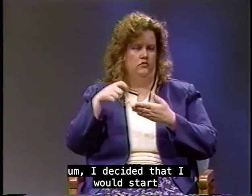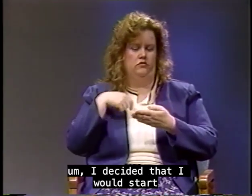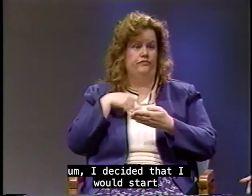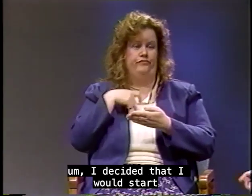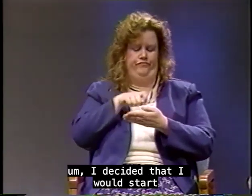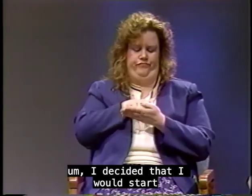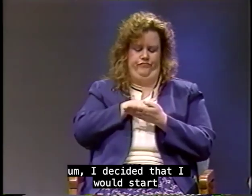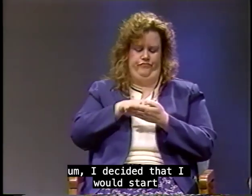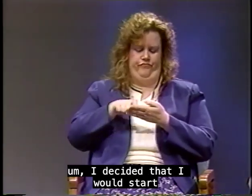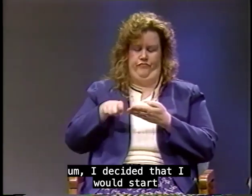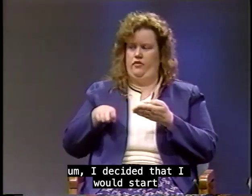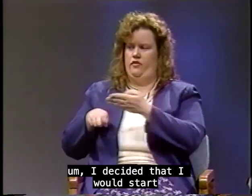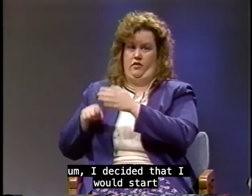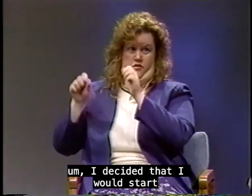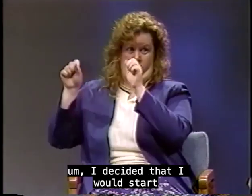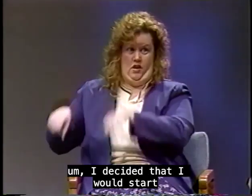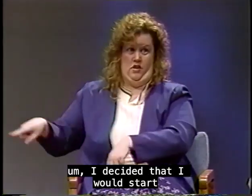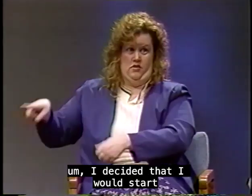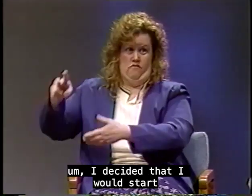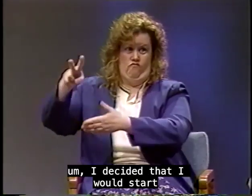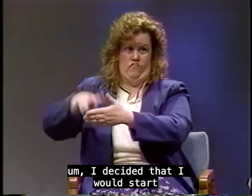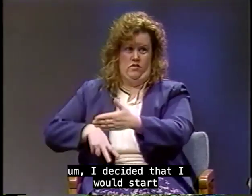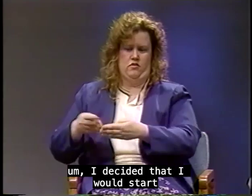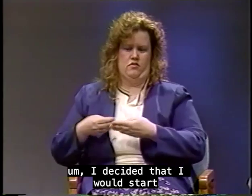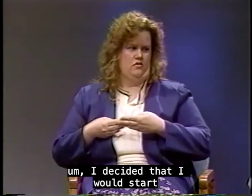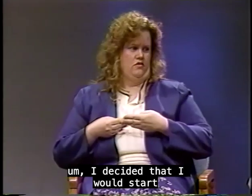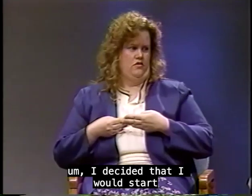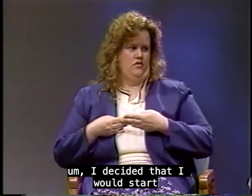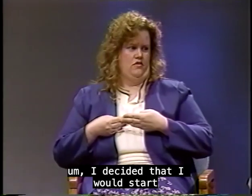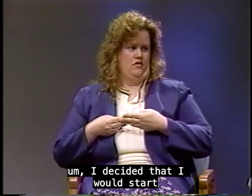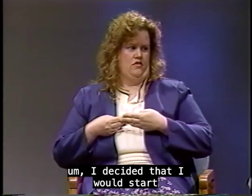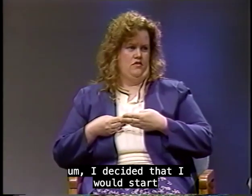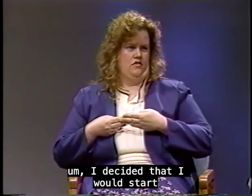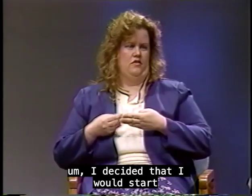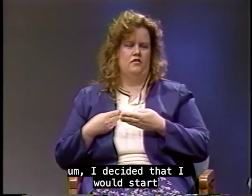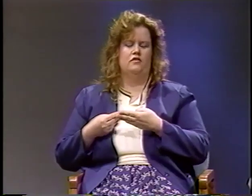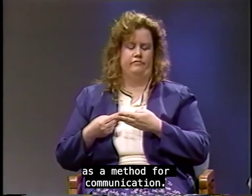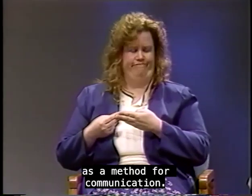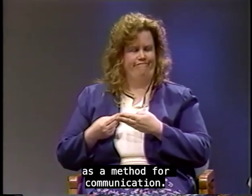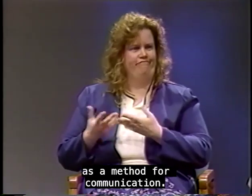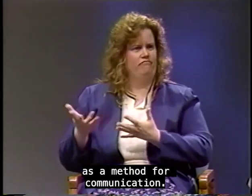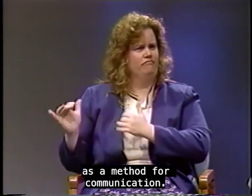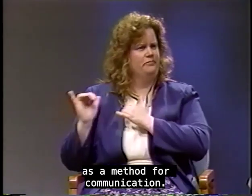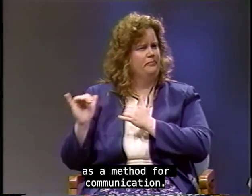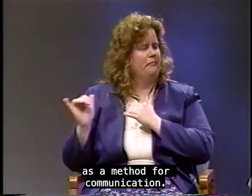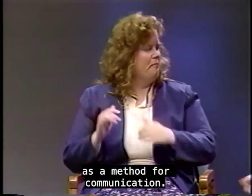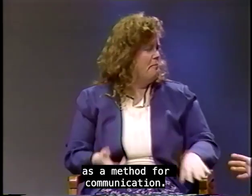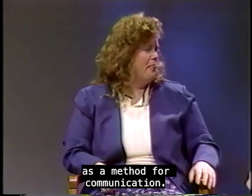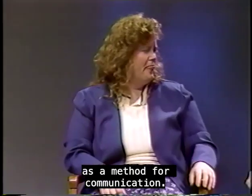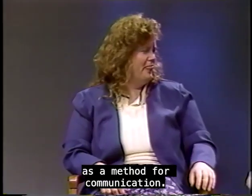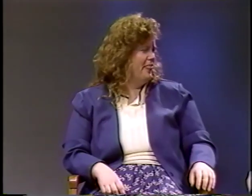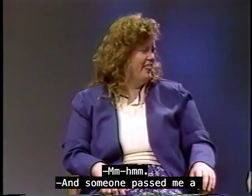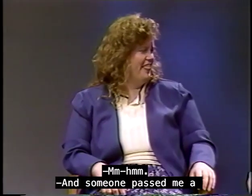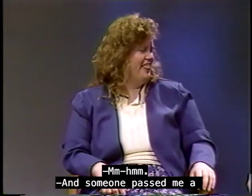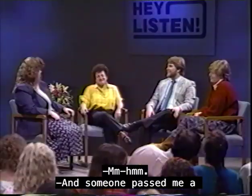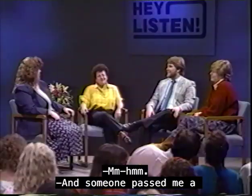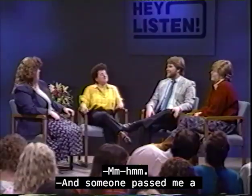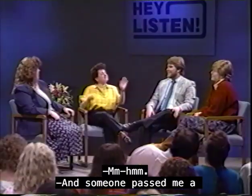I decided that I would start using reading and writing as a method for communication. And